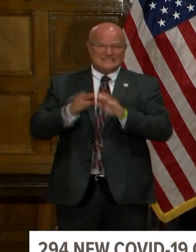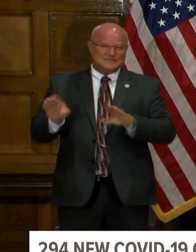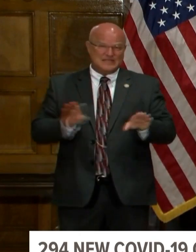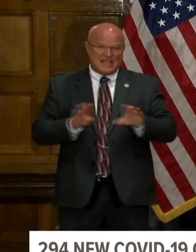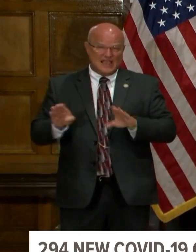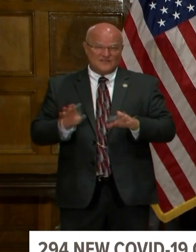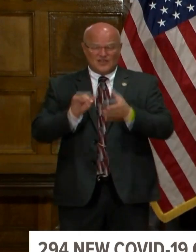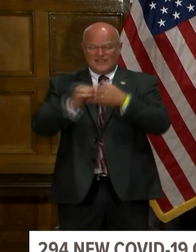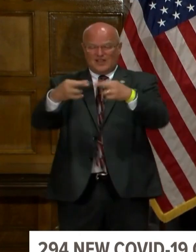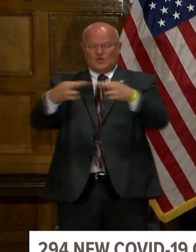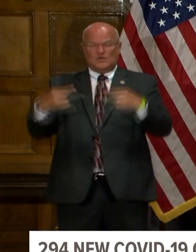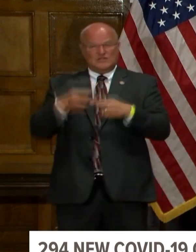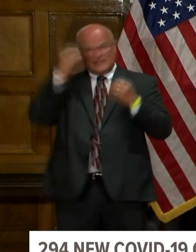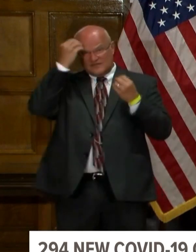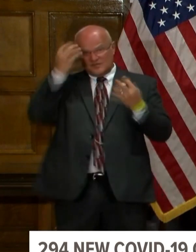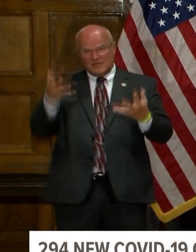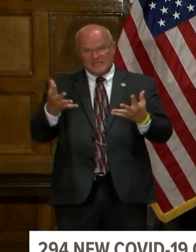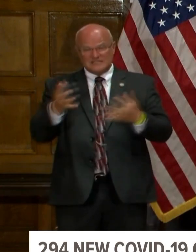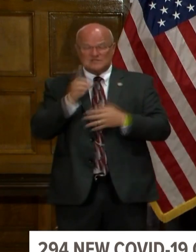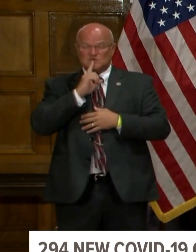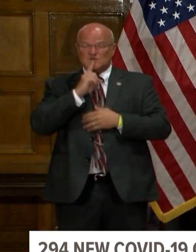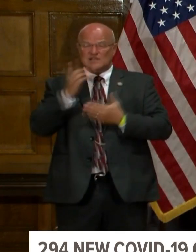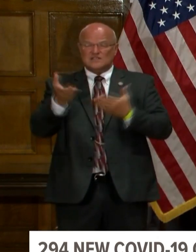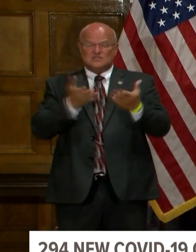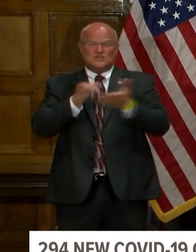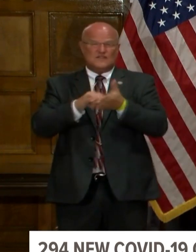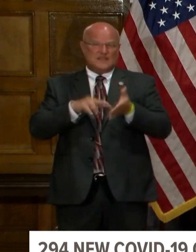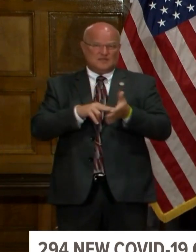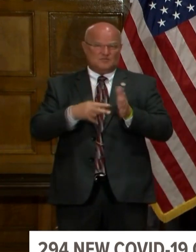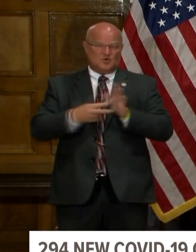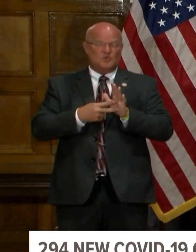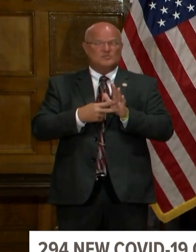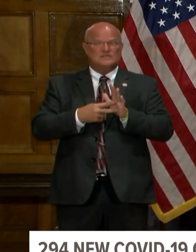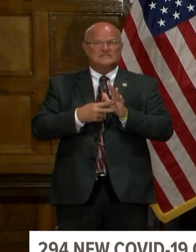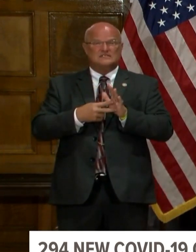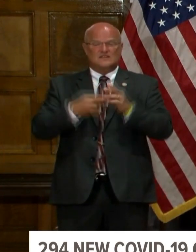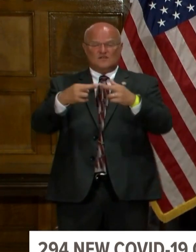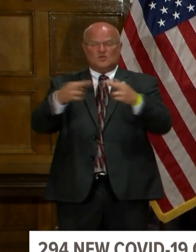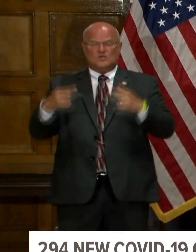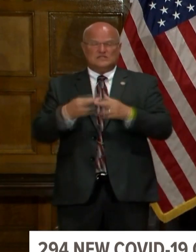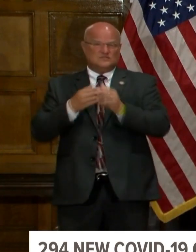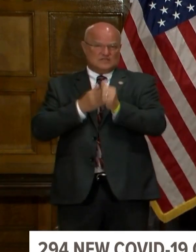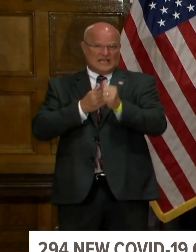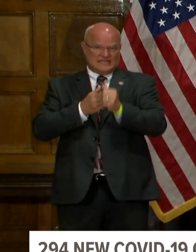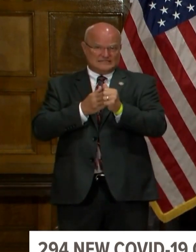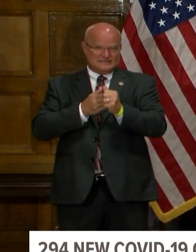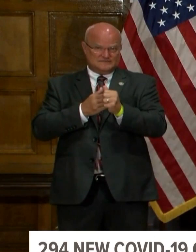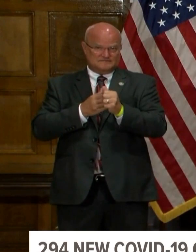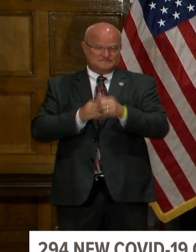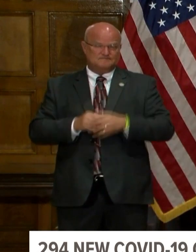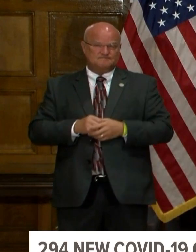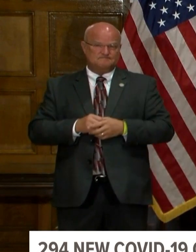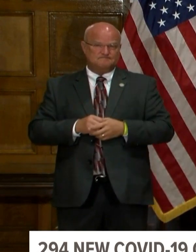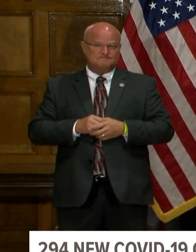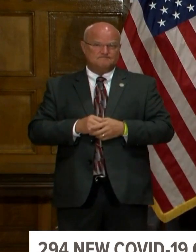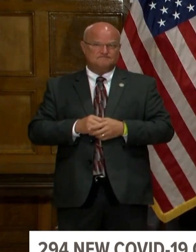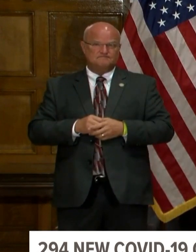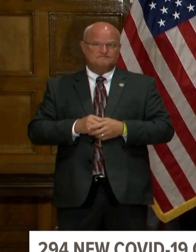that regional information really serves that purpose of regional guidance.